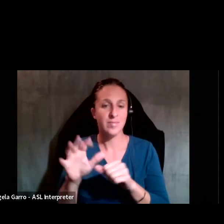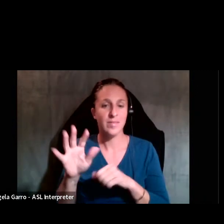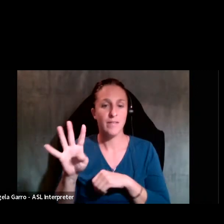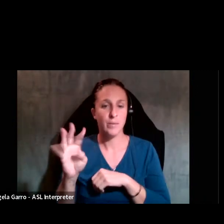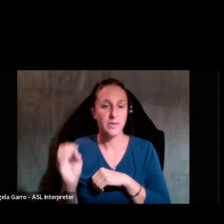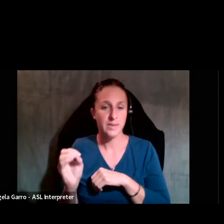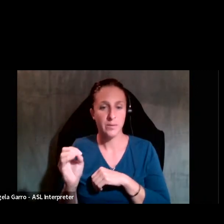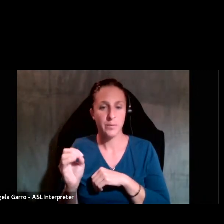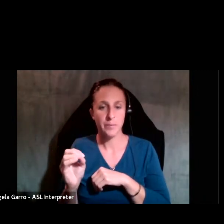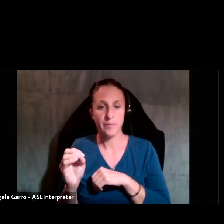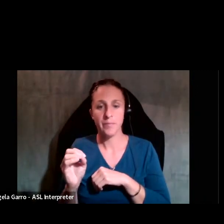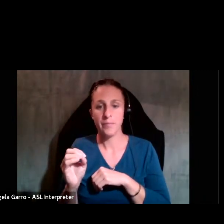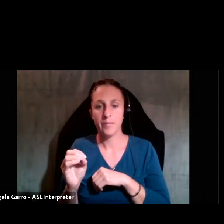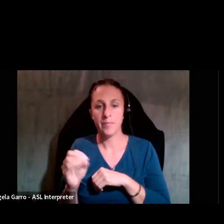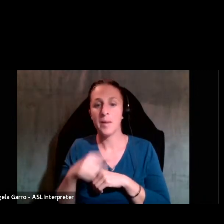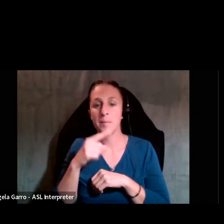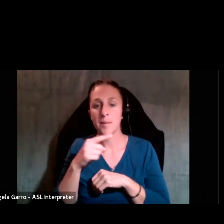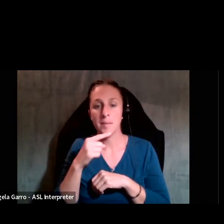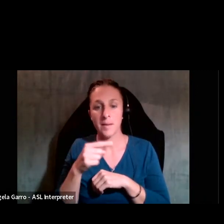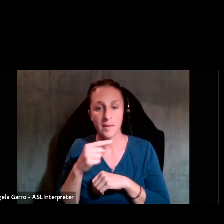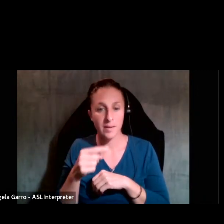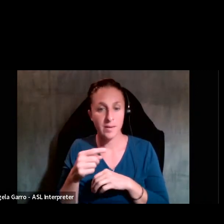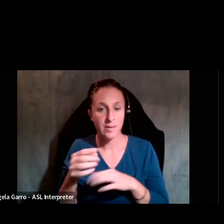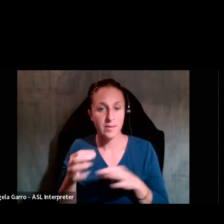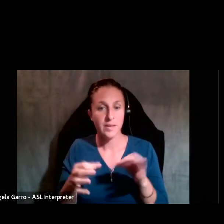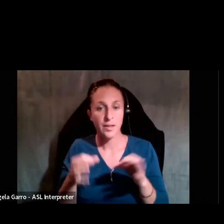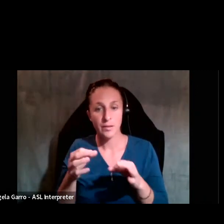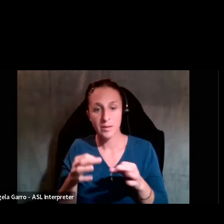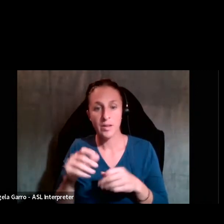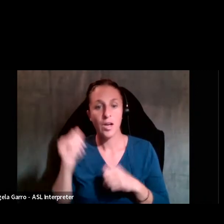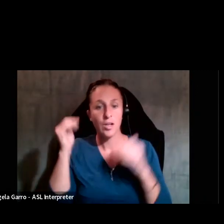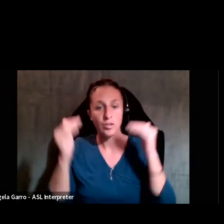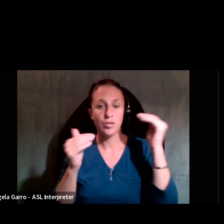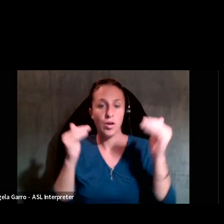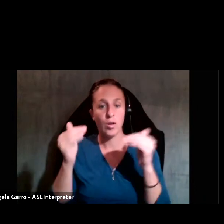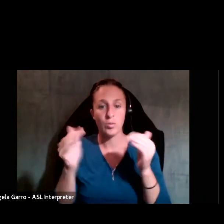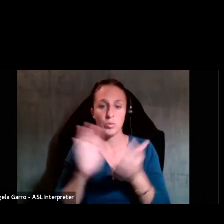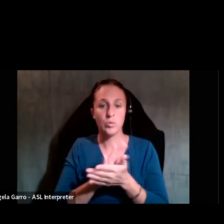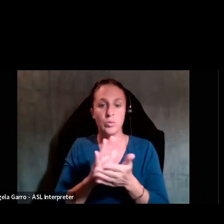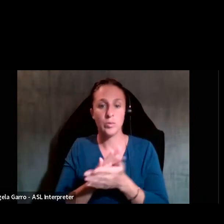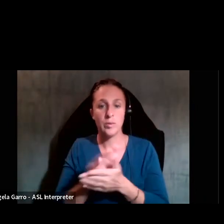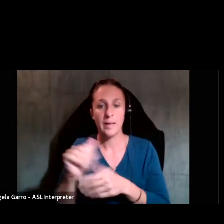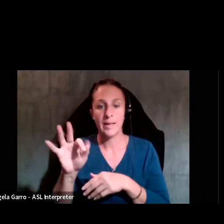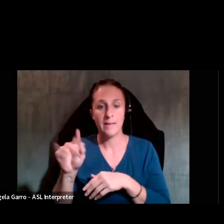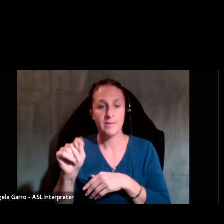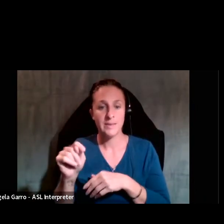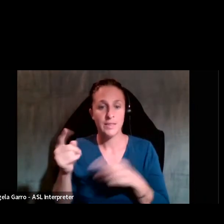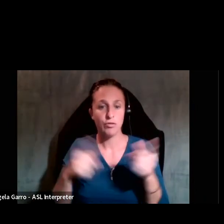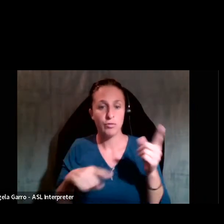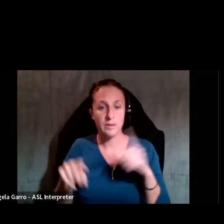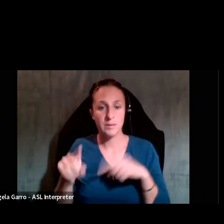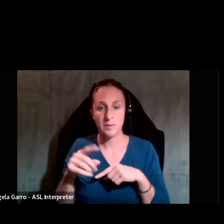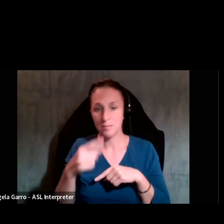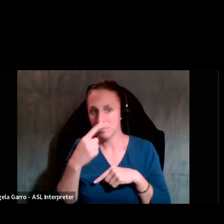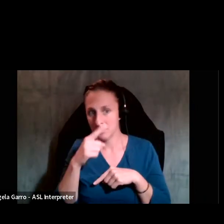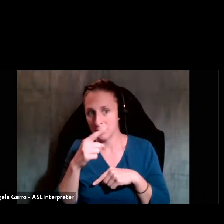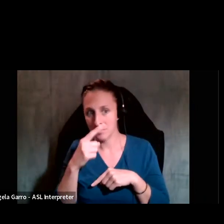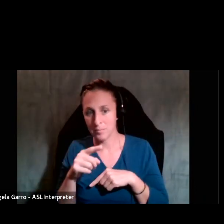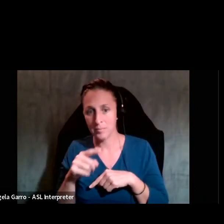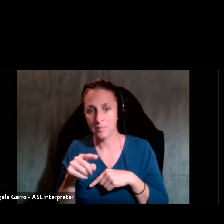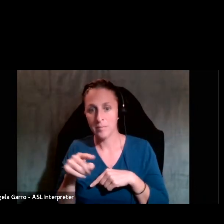public hearing. Public hearing for the adult school agreement, the AFT agreement, if you don't mind. This one says public hearing for